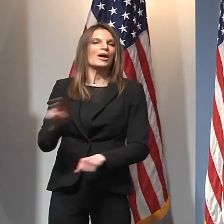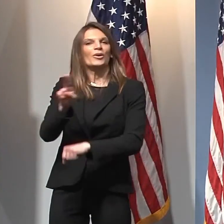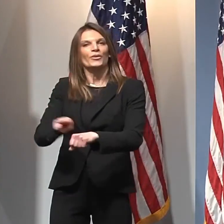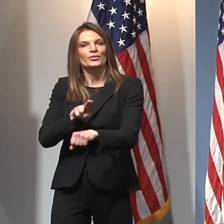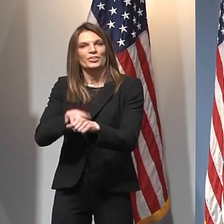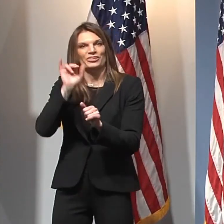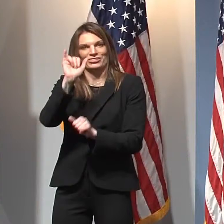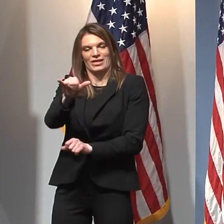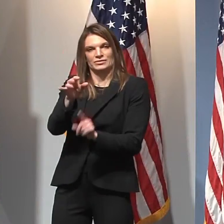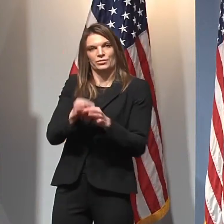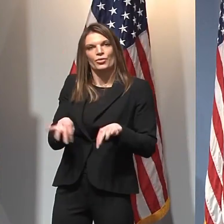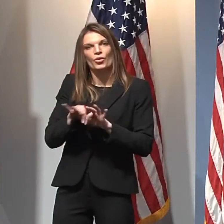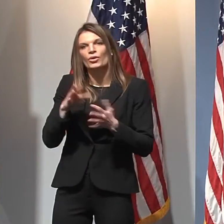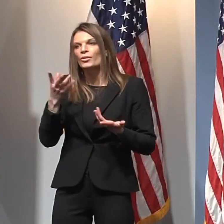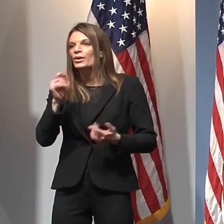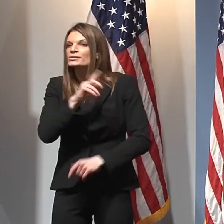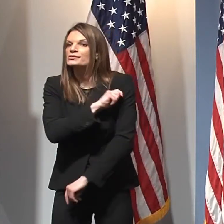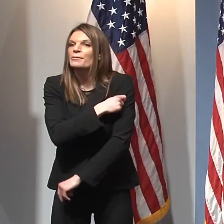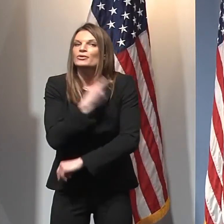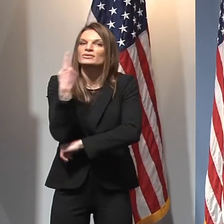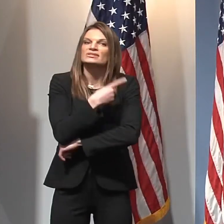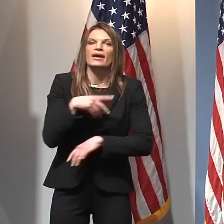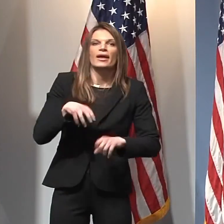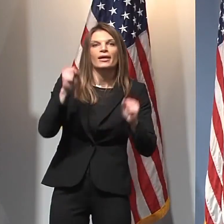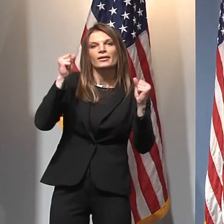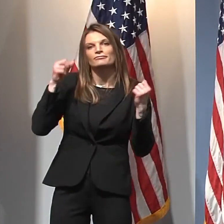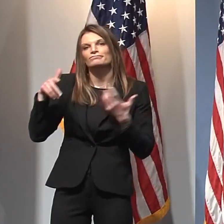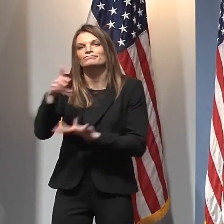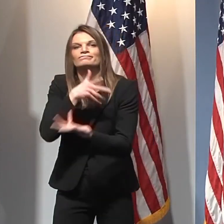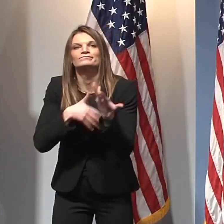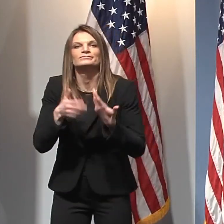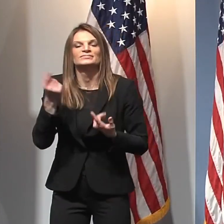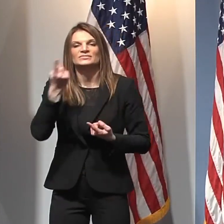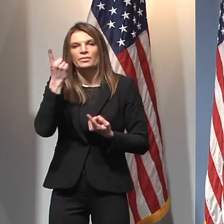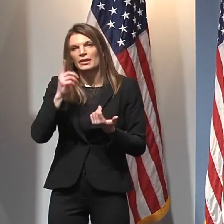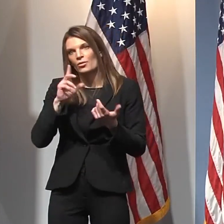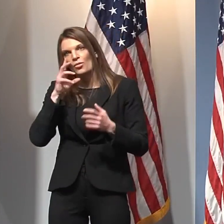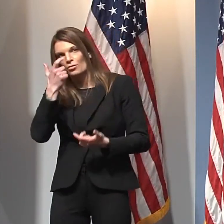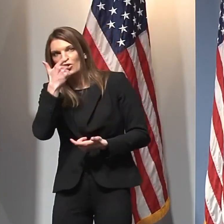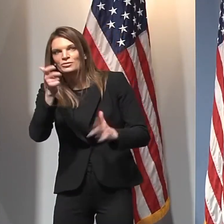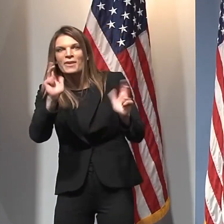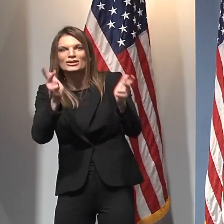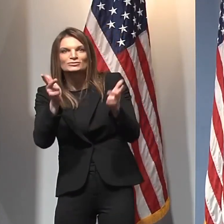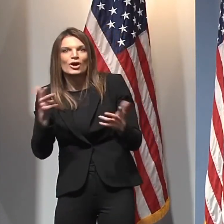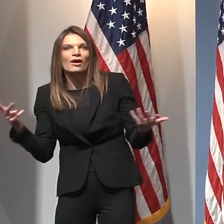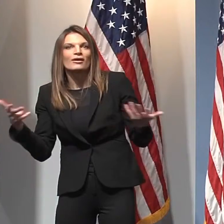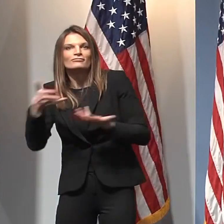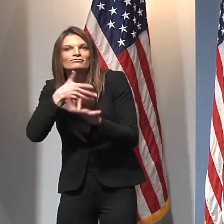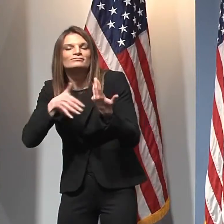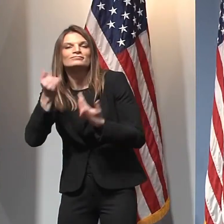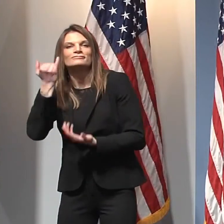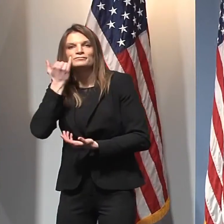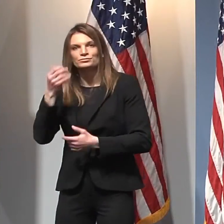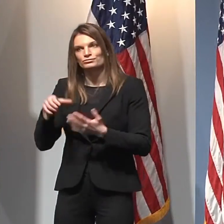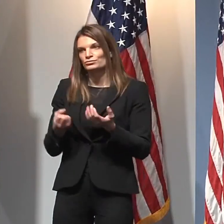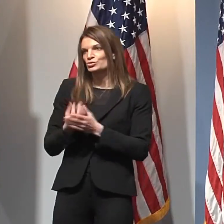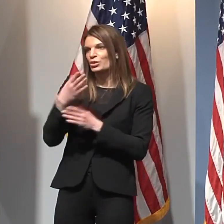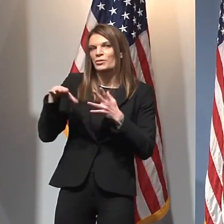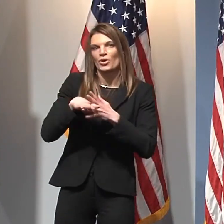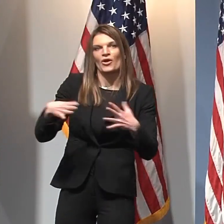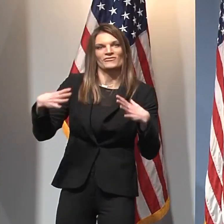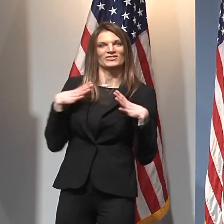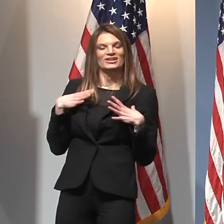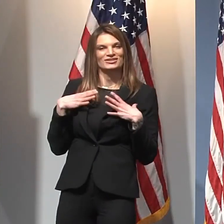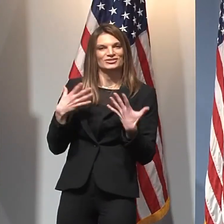why, whether it's St. Patrick's Day or it's gatherings around the tournament or it is spring break, is concerning for